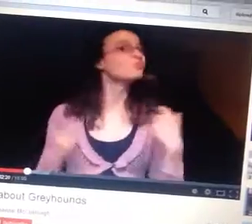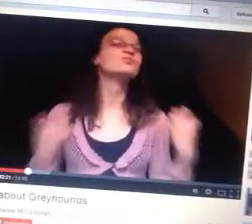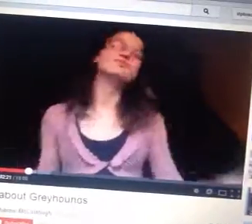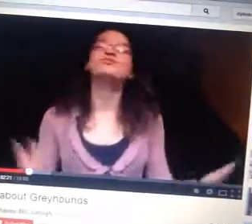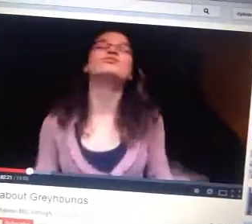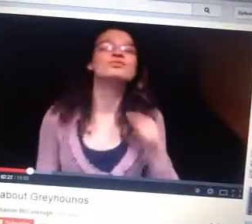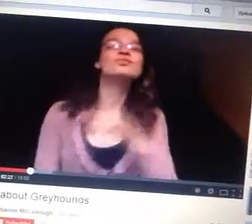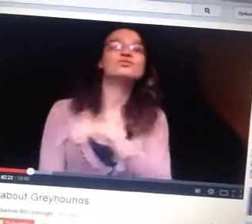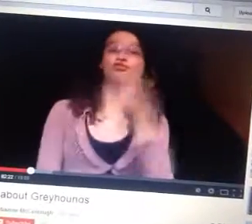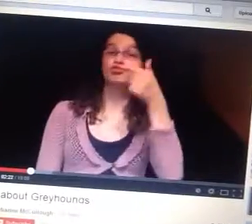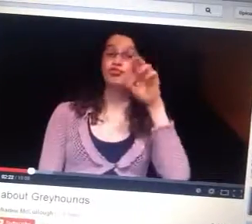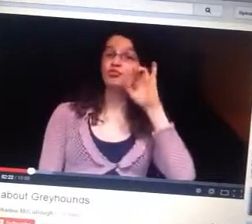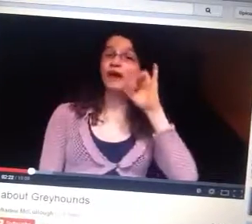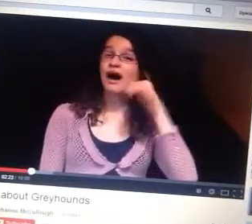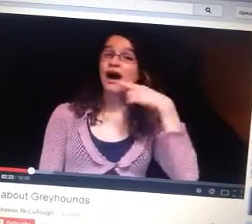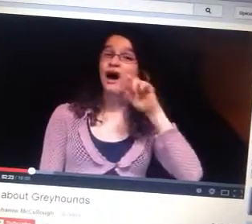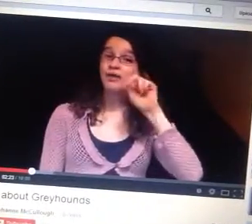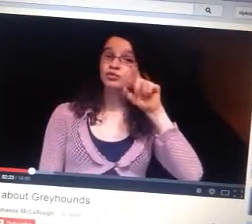Myth number 2